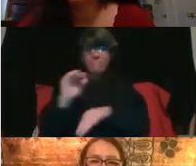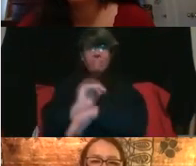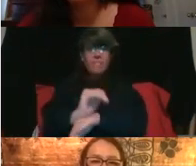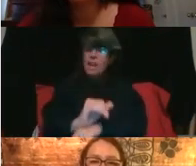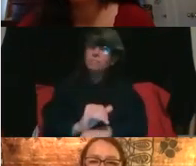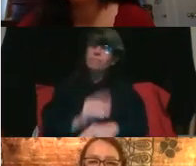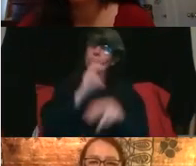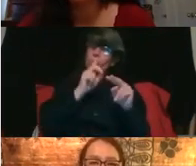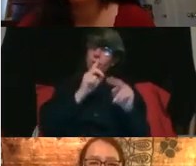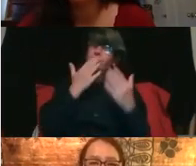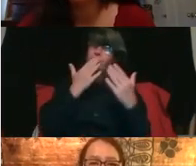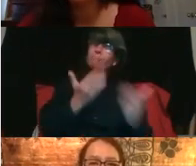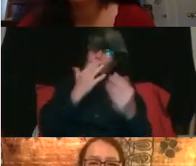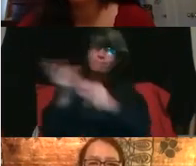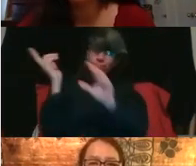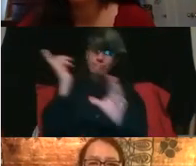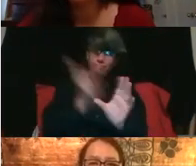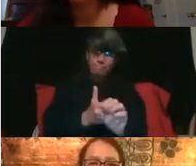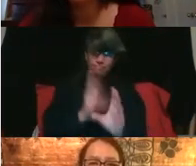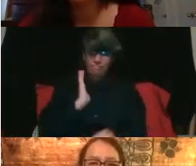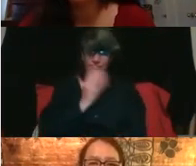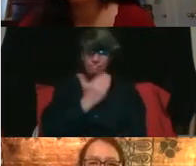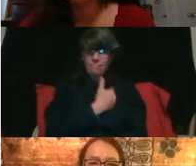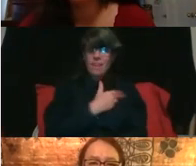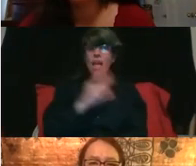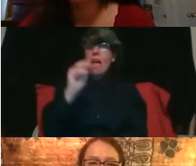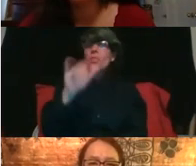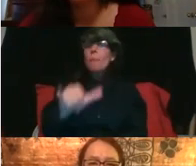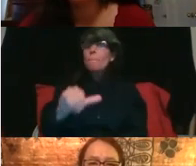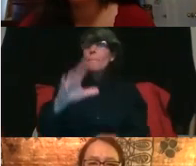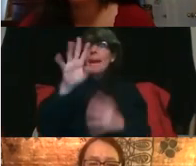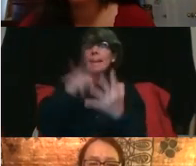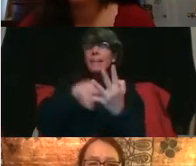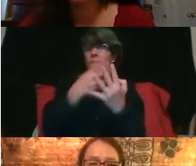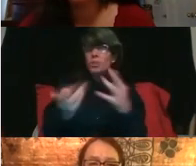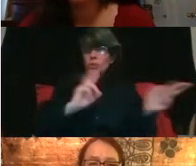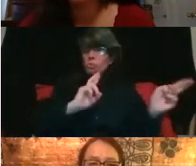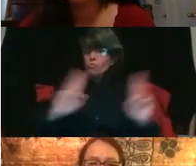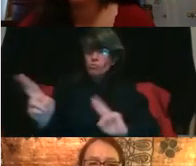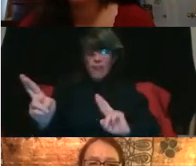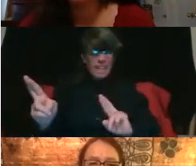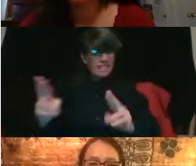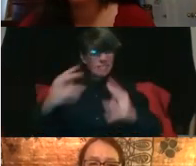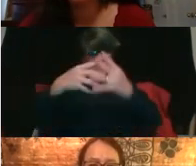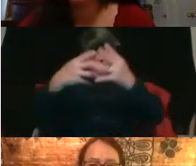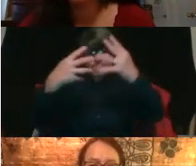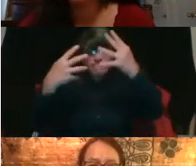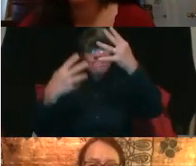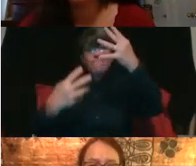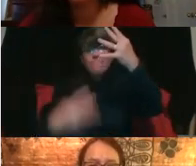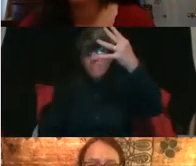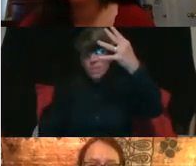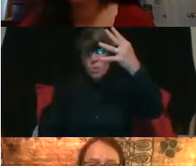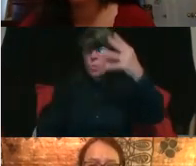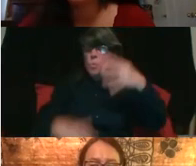to being here. Our May calendar is out, and we have a slew of amazing people